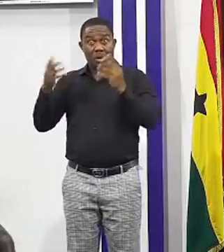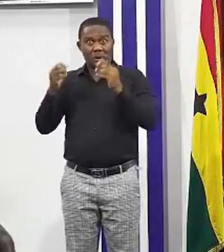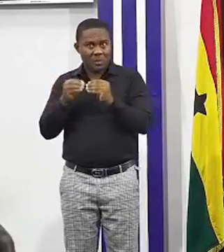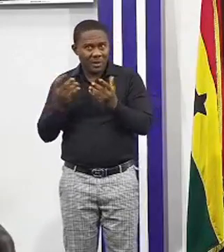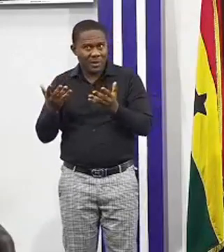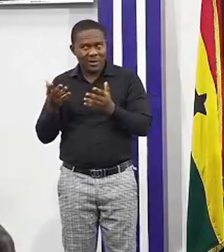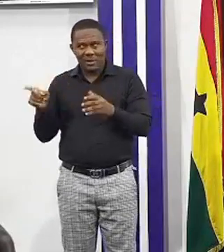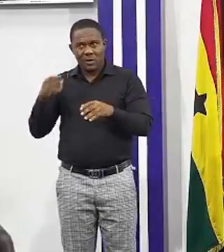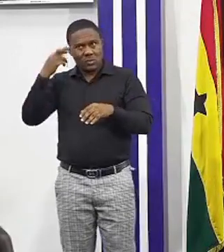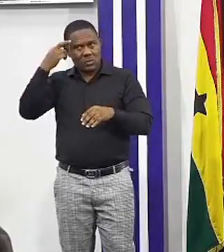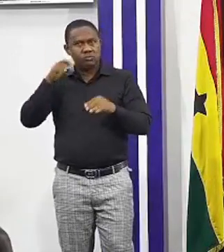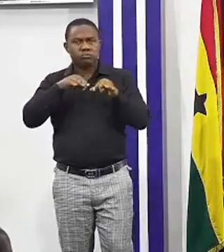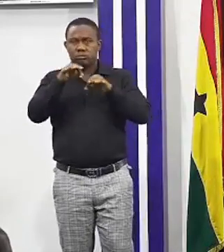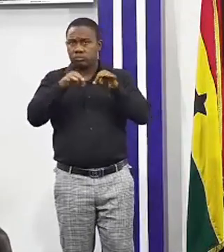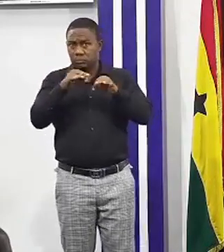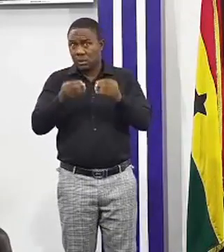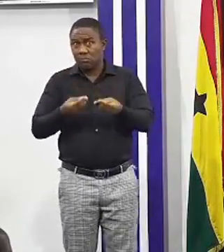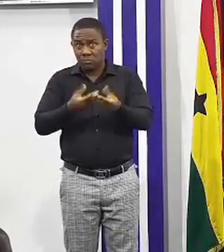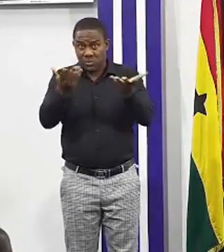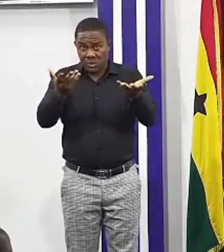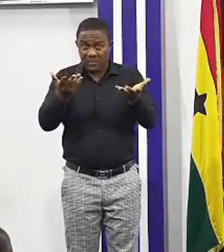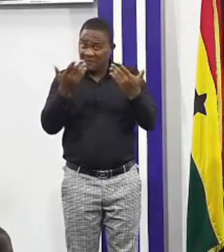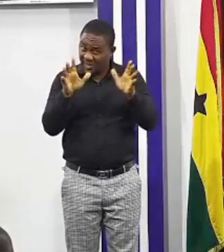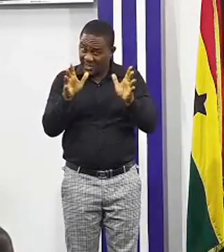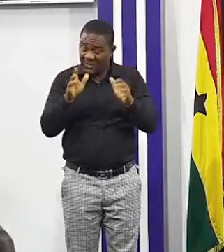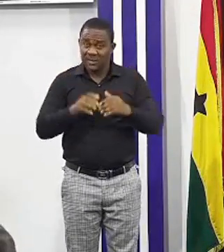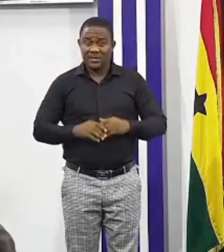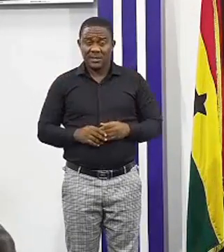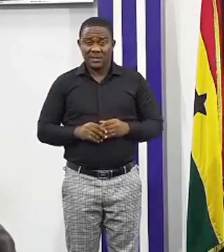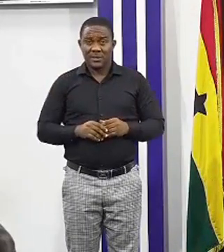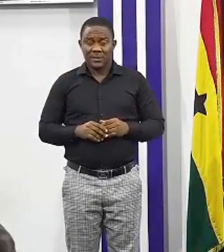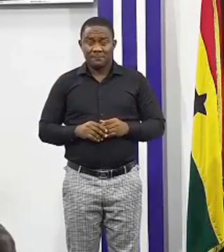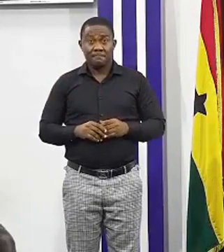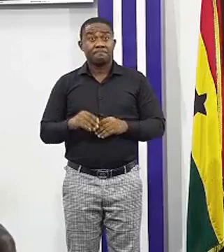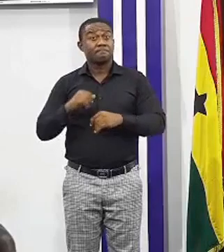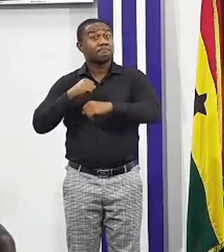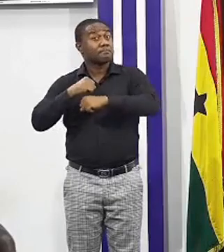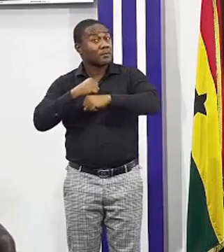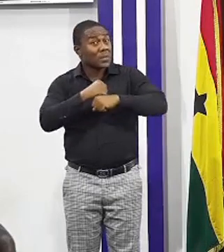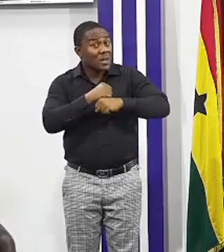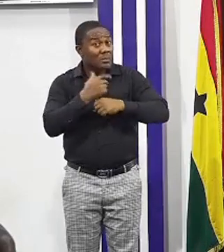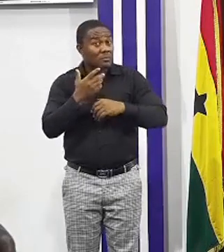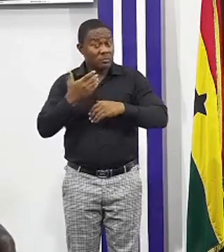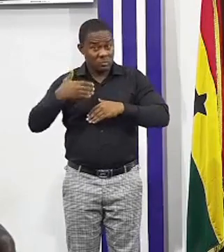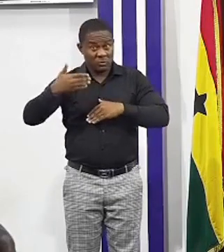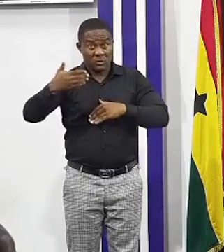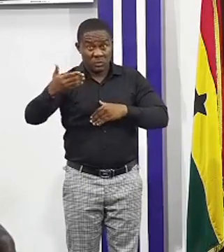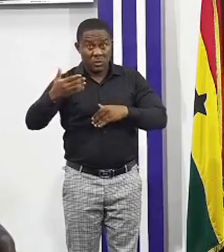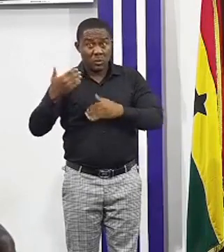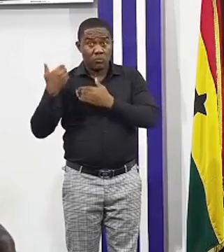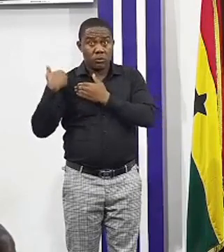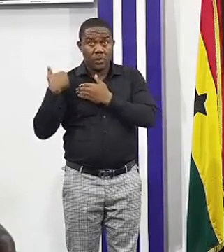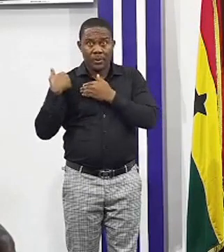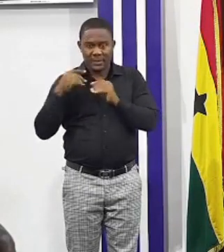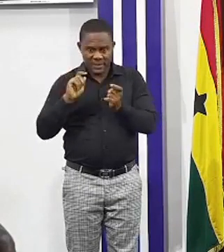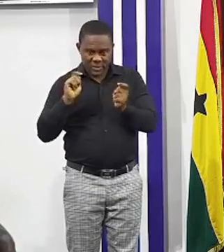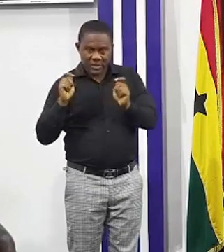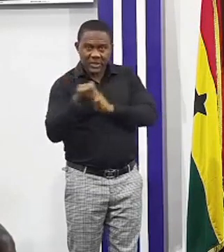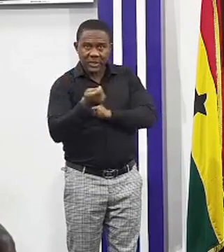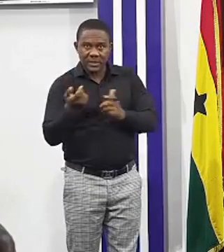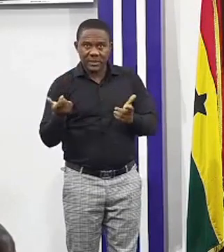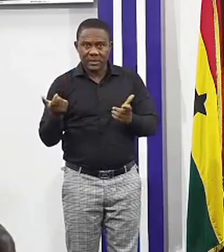explained of the new measures that are put in place. The role of the security agencies, we are told in the coming days, is going to change